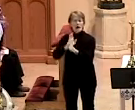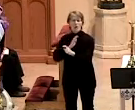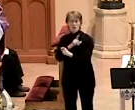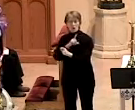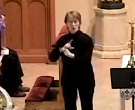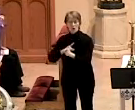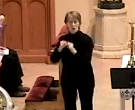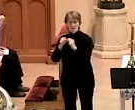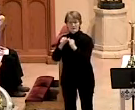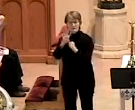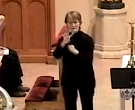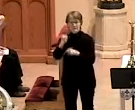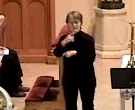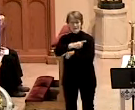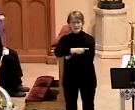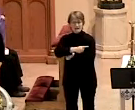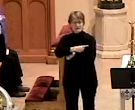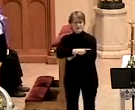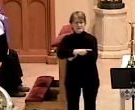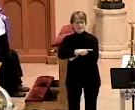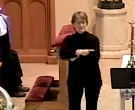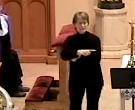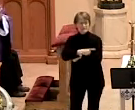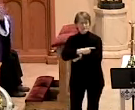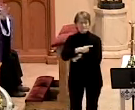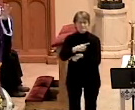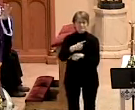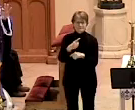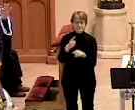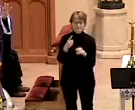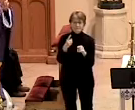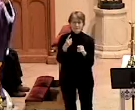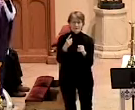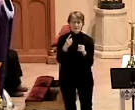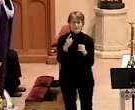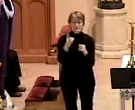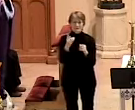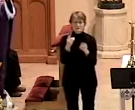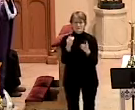he came to do his first miracle, but he had 40 days